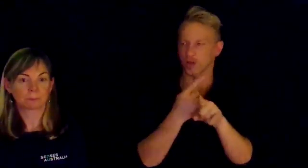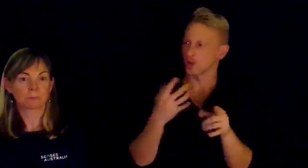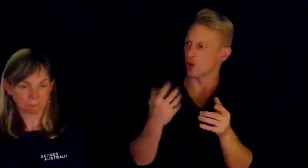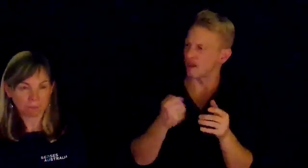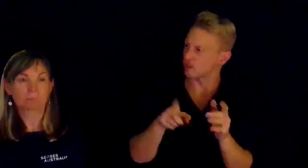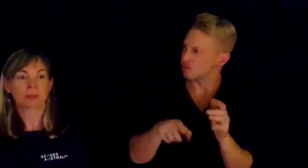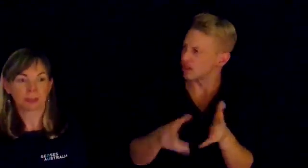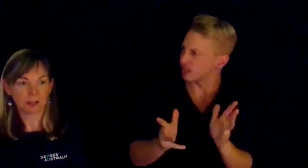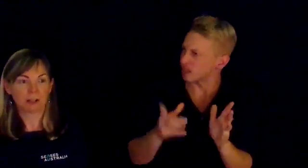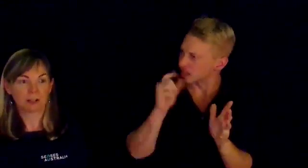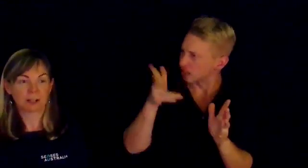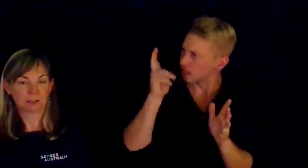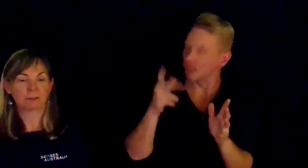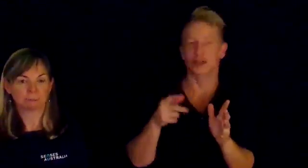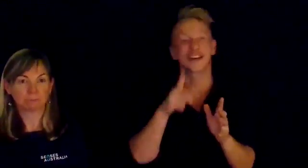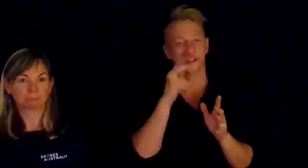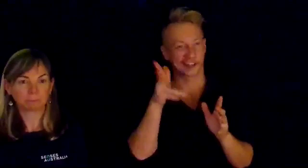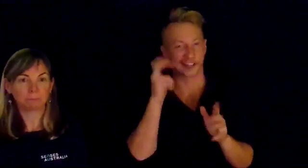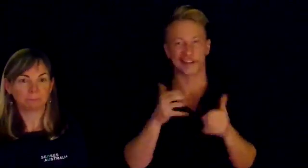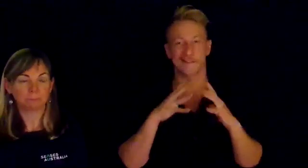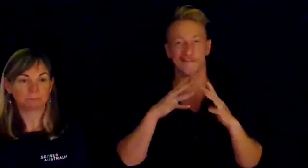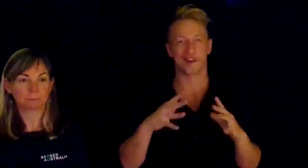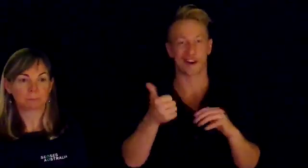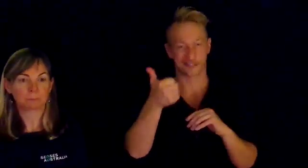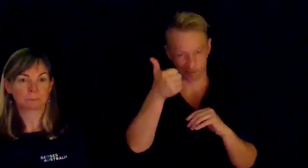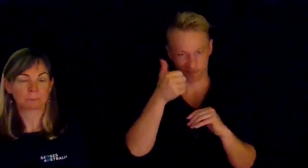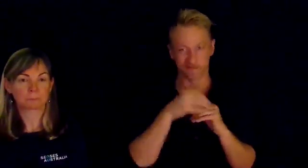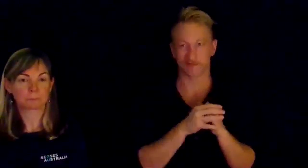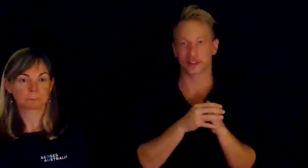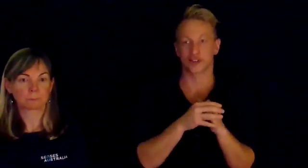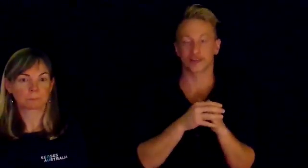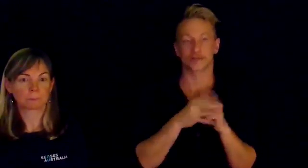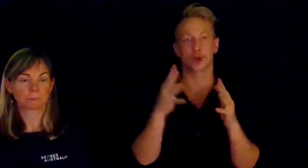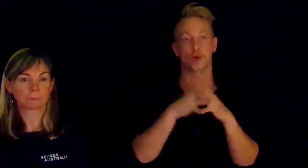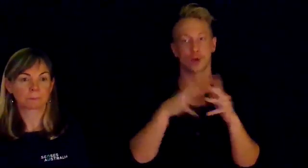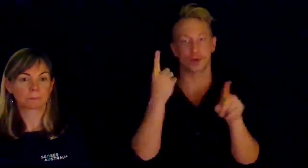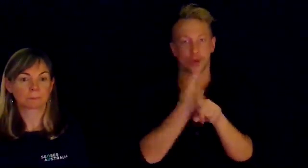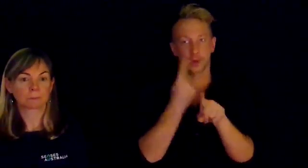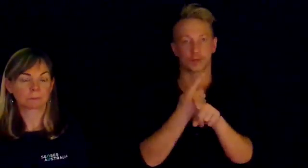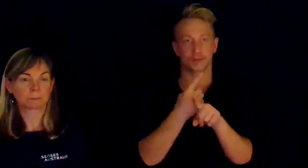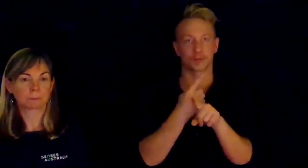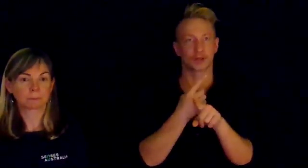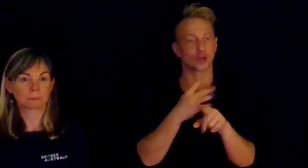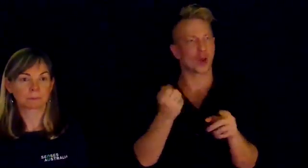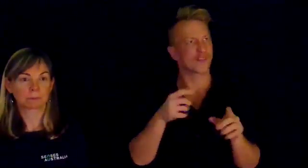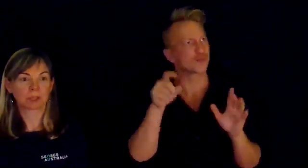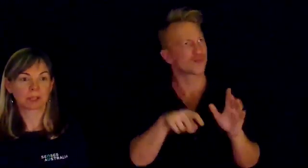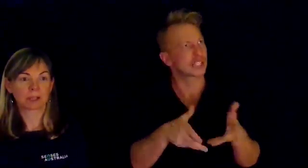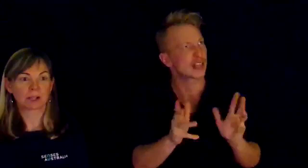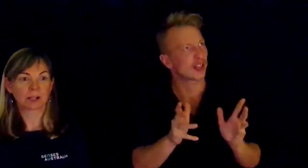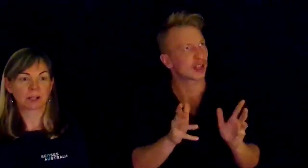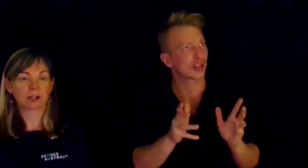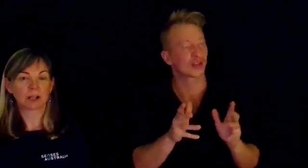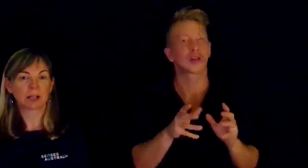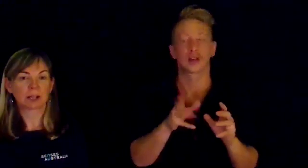me? We can hear you. There you go. Where do I have to press anything? Can you? They can hear you. You